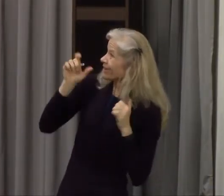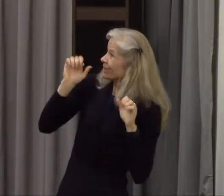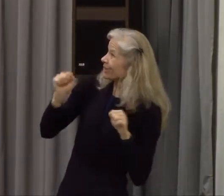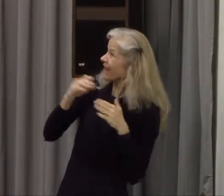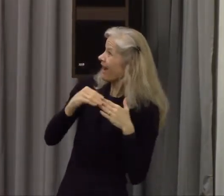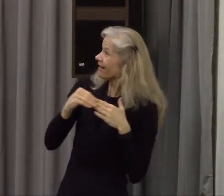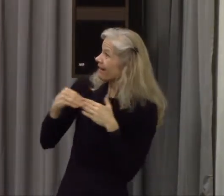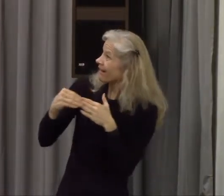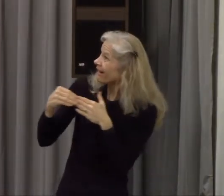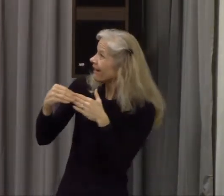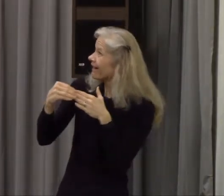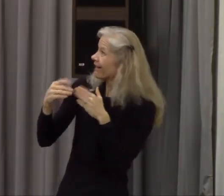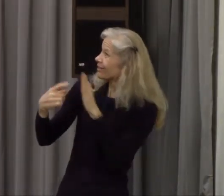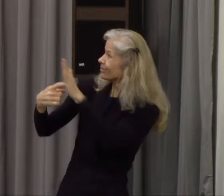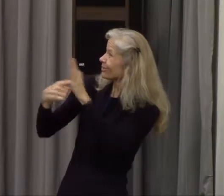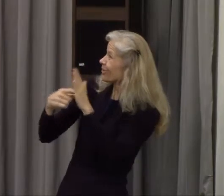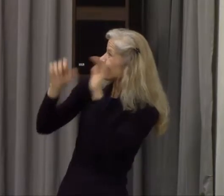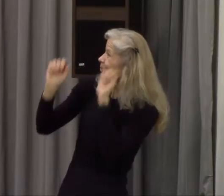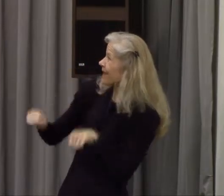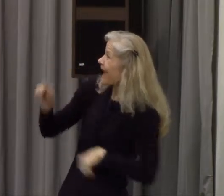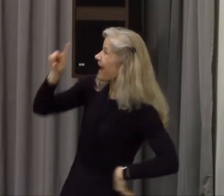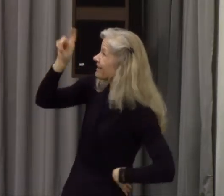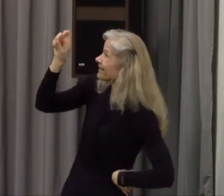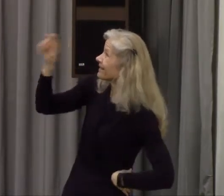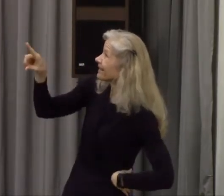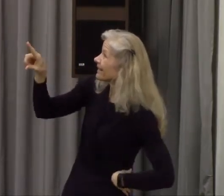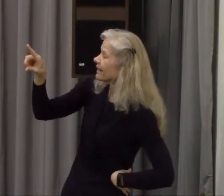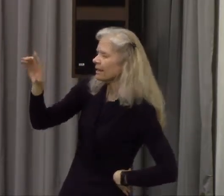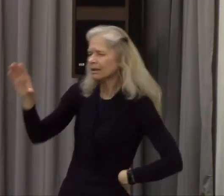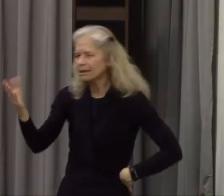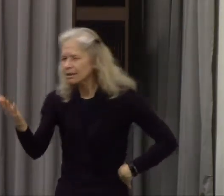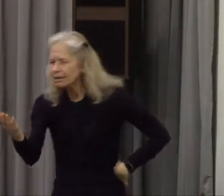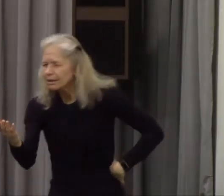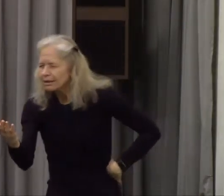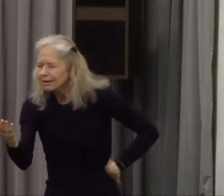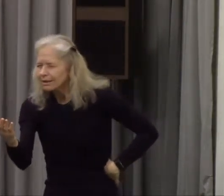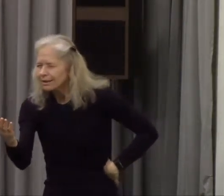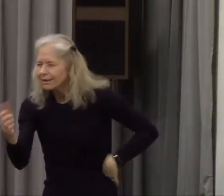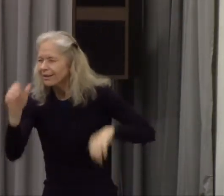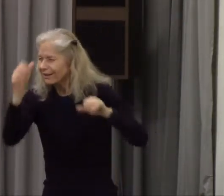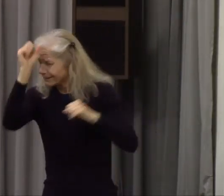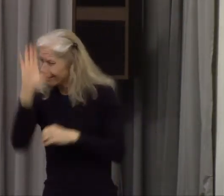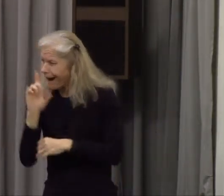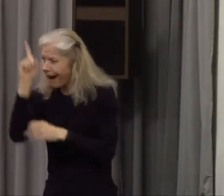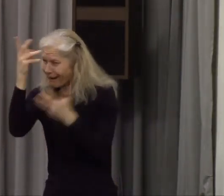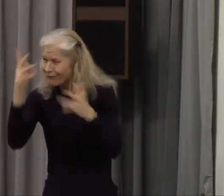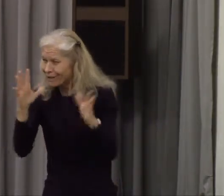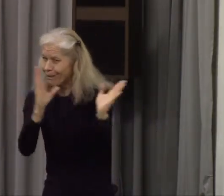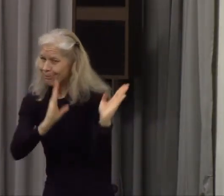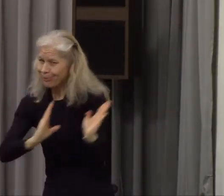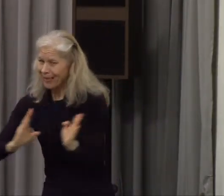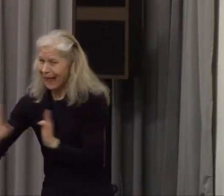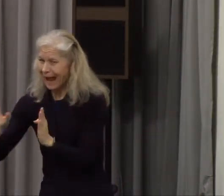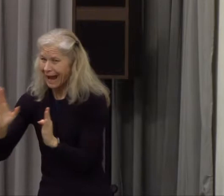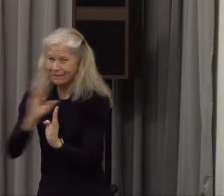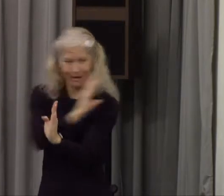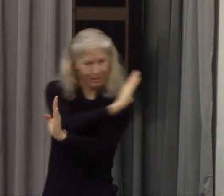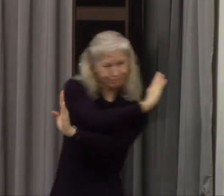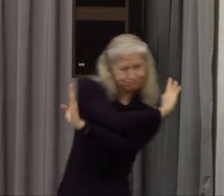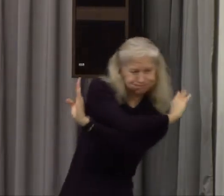Amen. If he can take care of the salvation of your soul and all the details required for that, don't we think we can trust